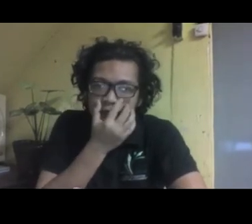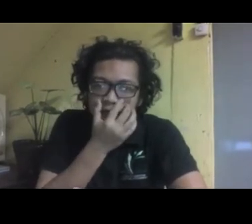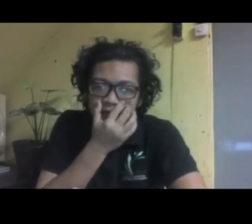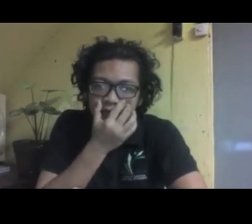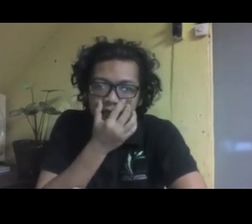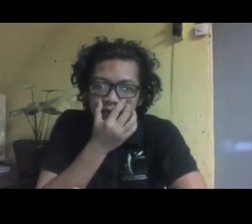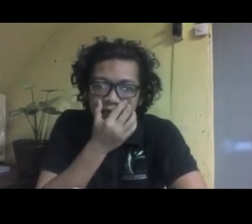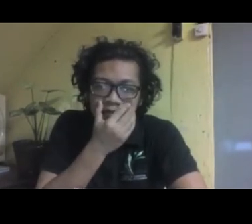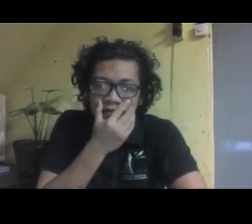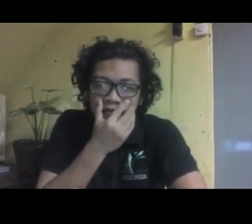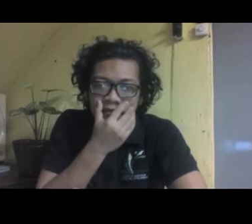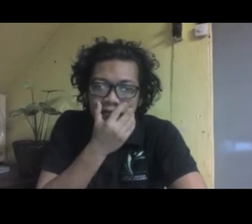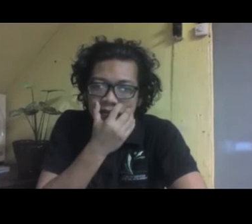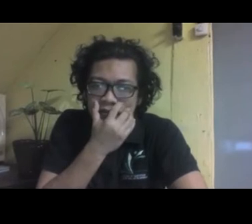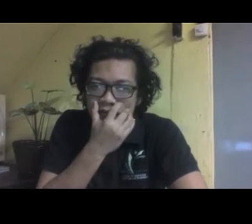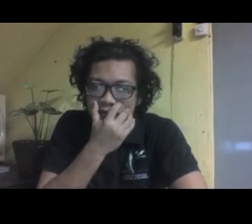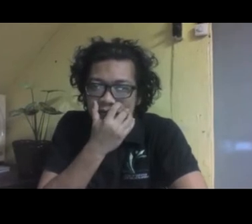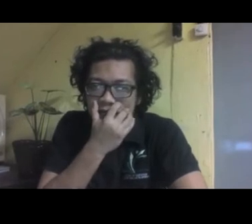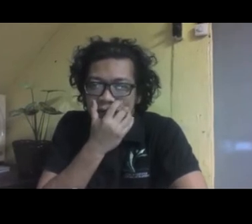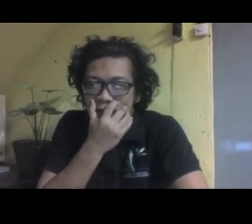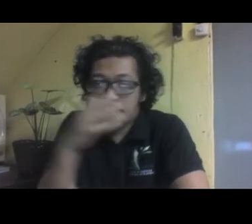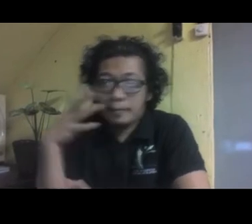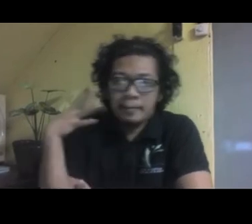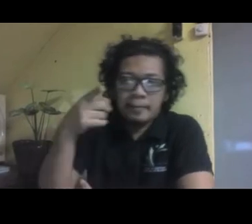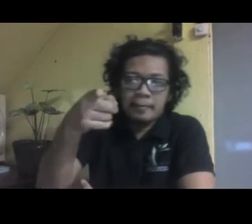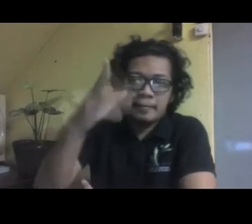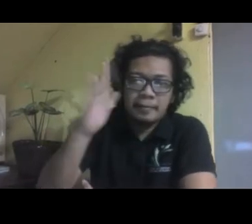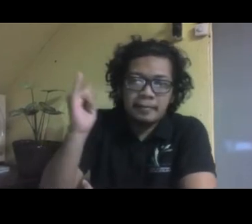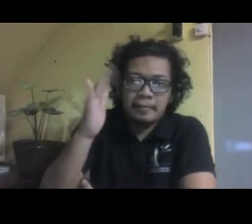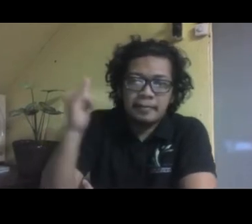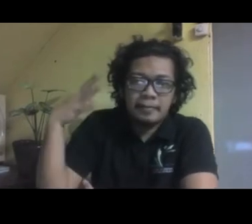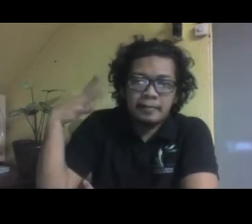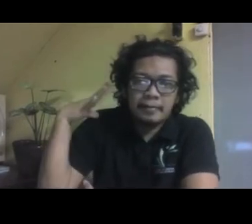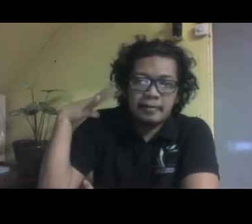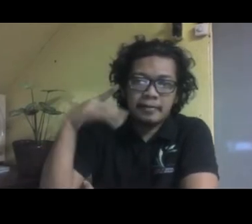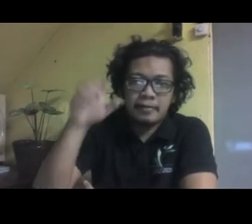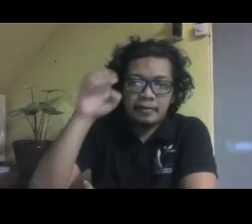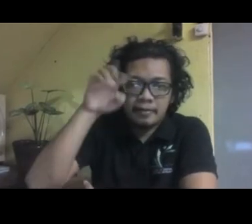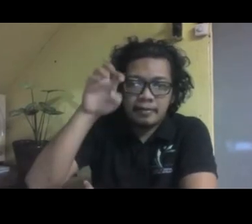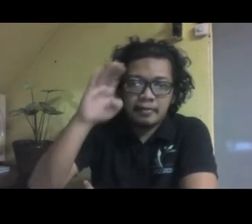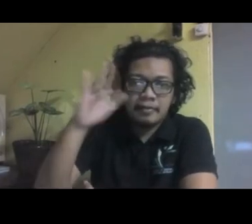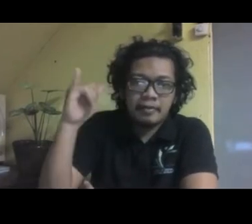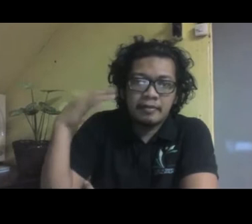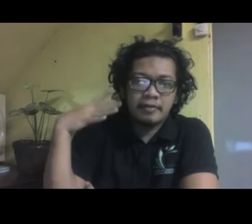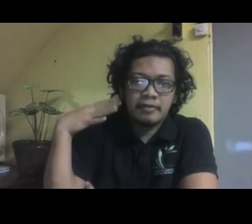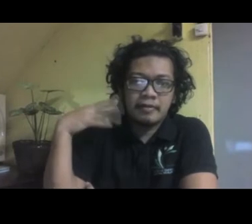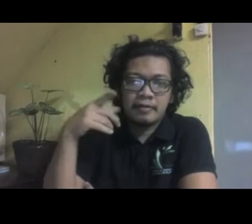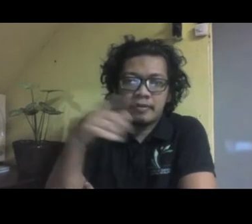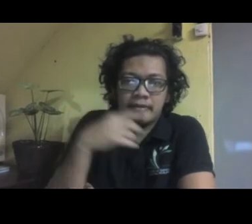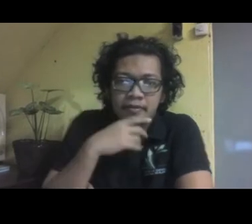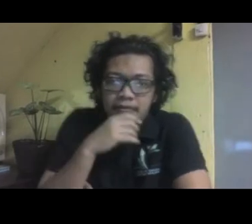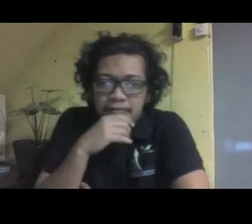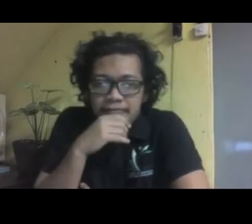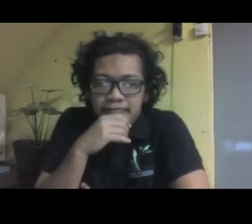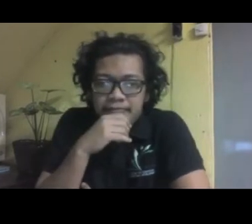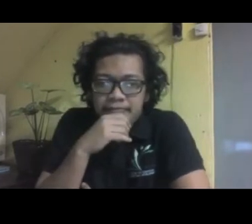So phrase, Phrase, tapos clause, clause. and then ito, embedded clause.